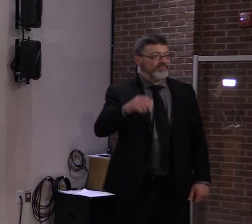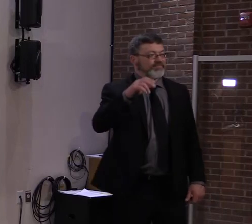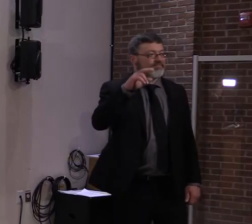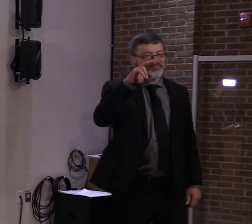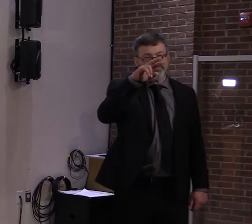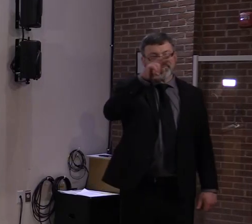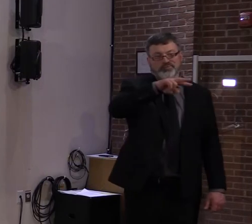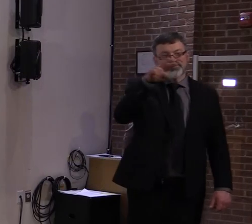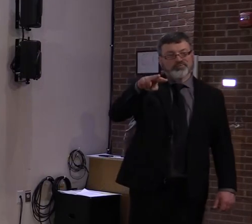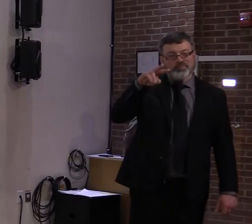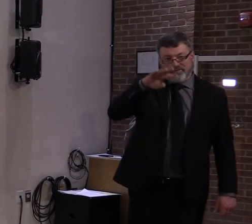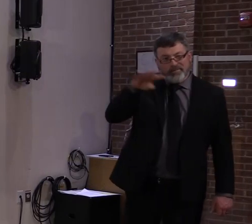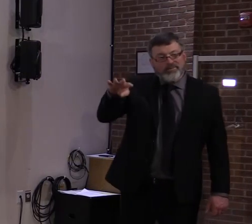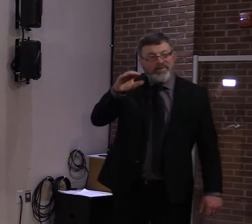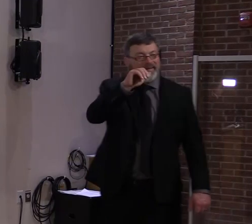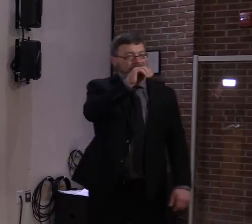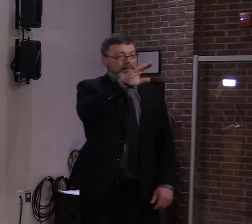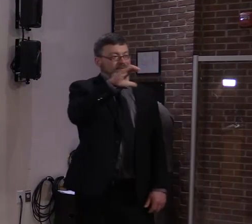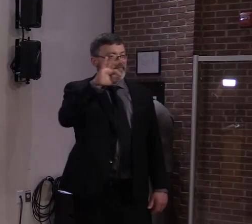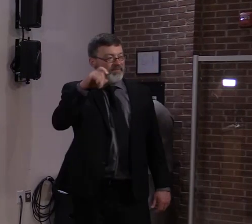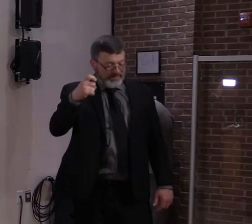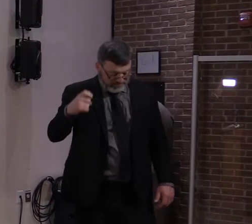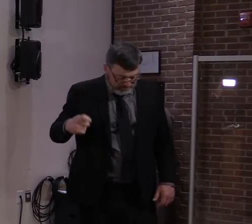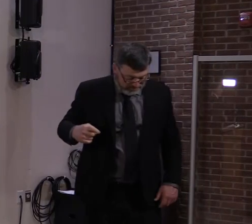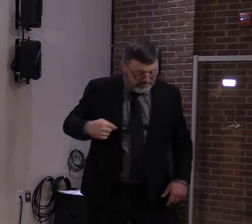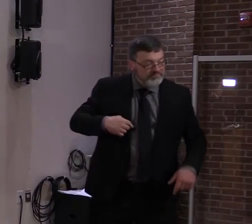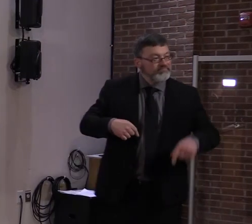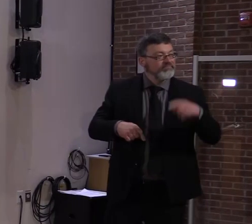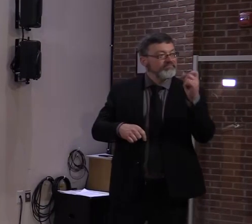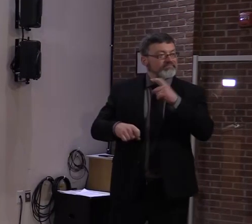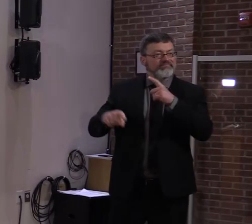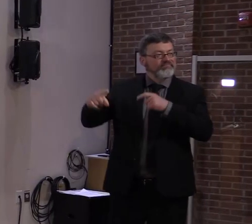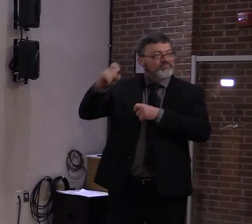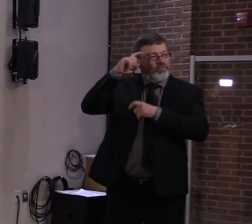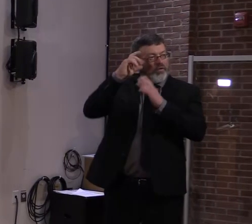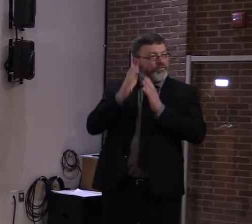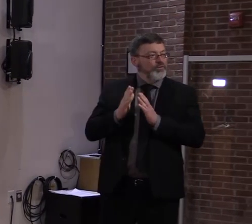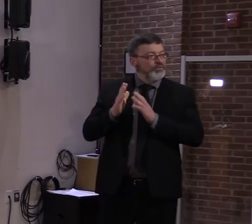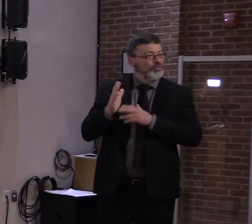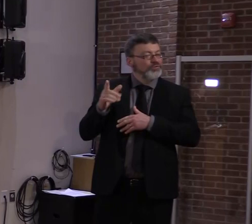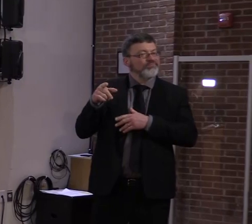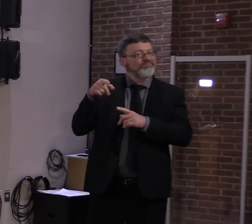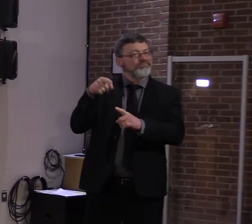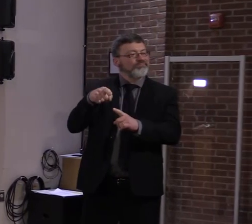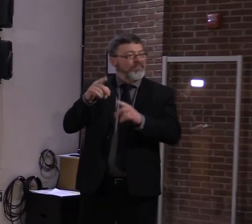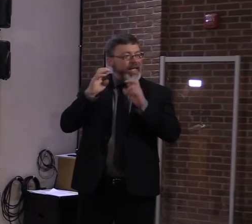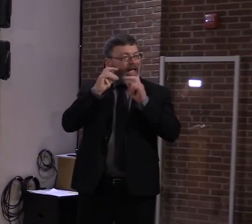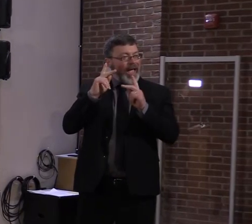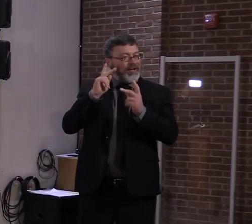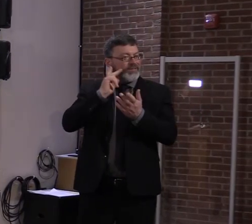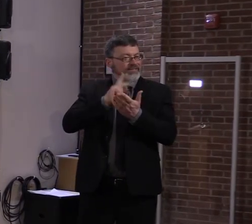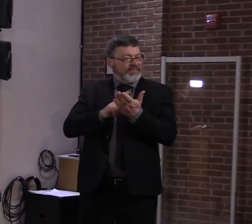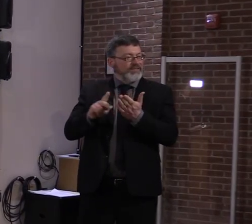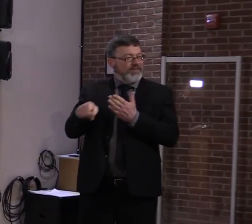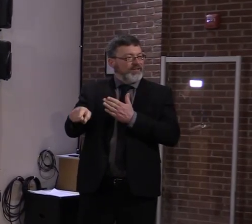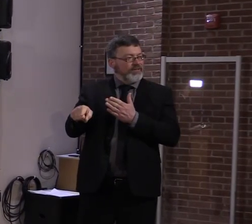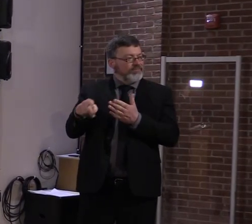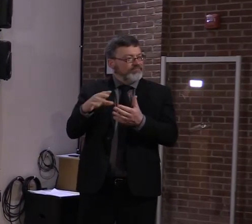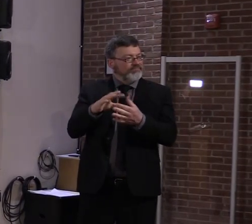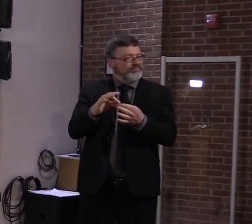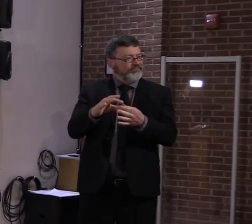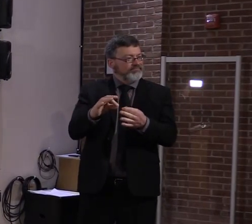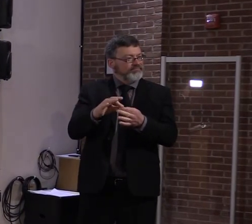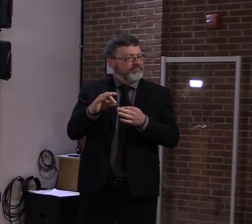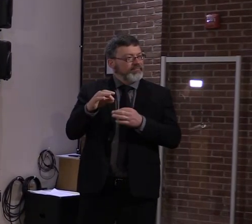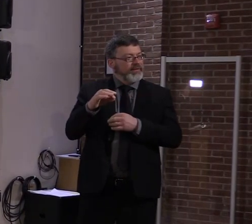Yeah, question for Governor Scott, and then if Secretary French might be able to weigh in as well on this. We got an email from the mother